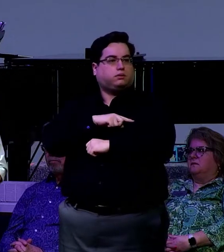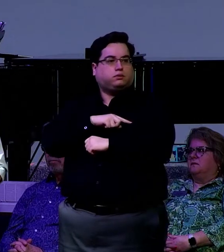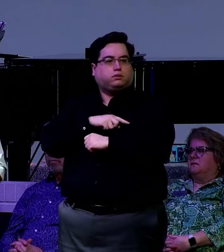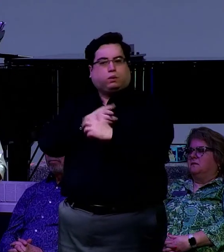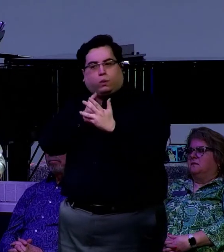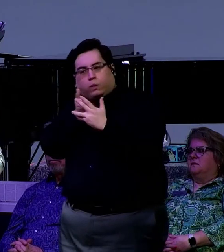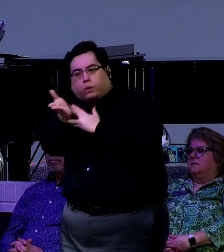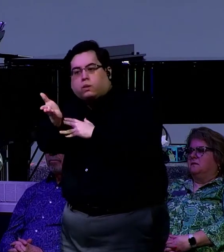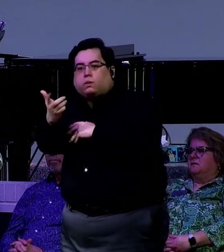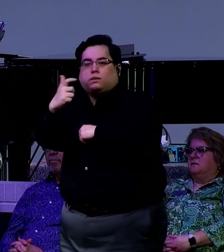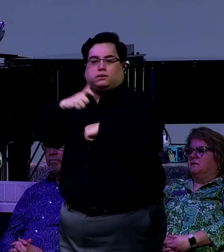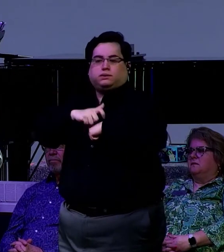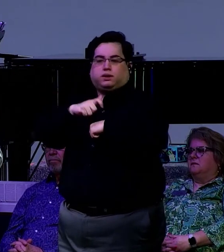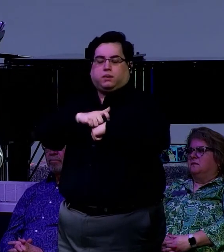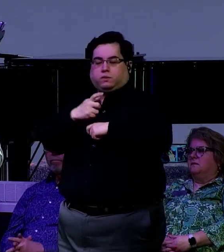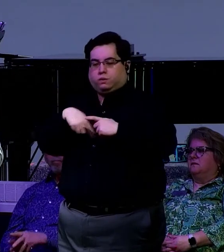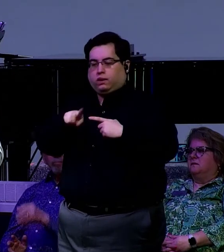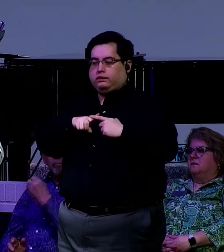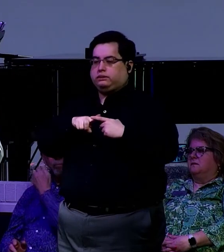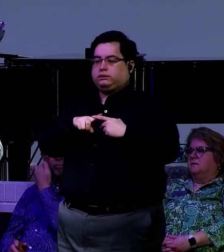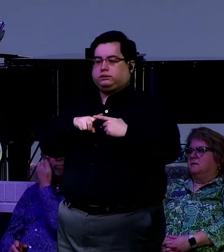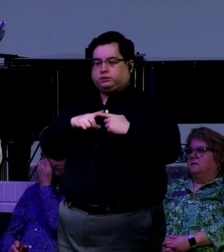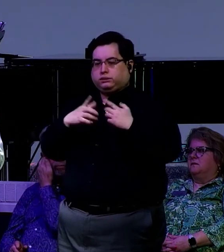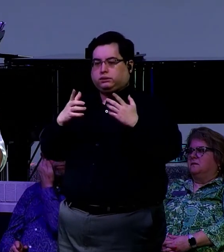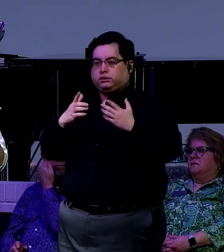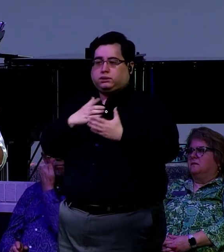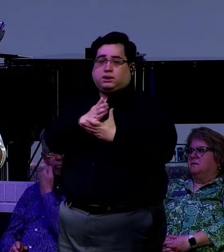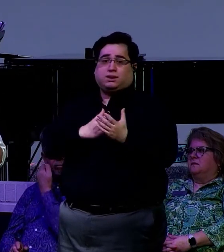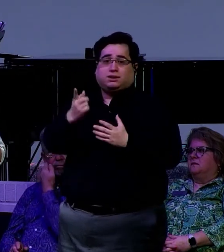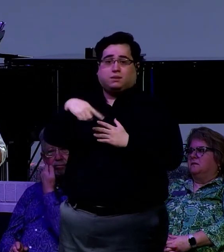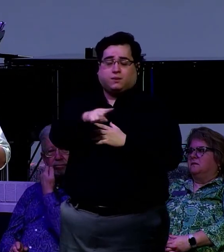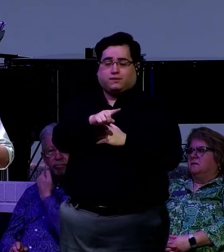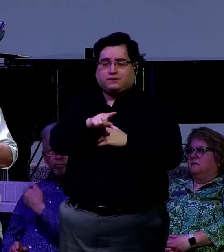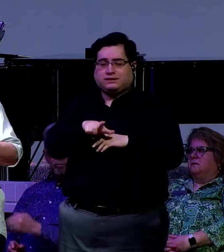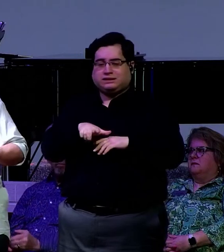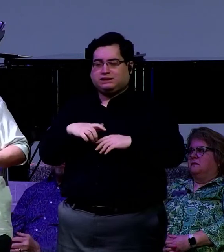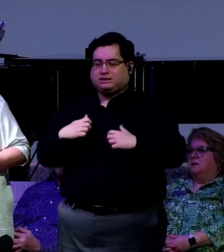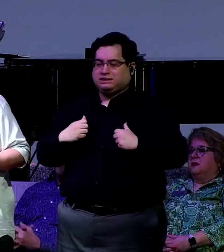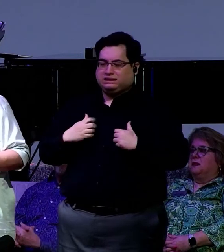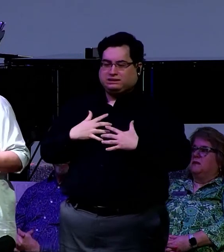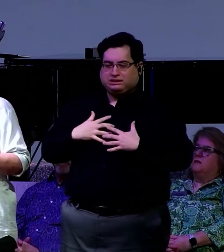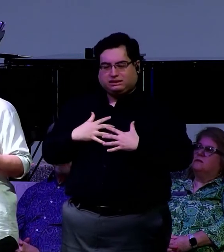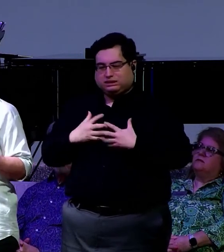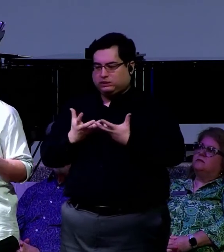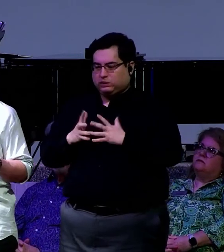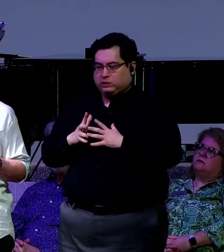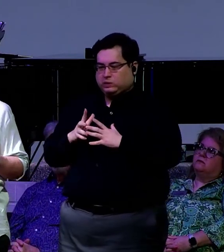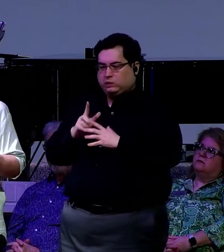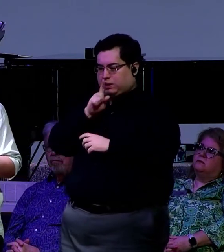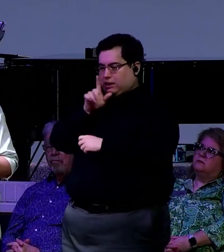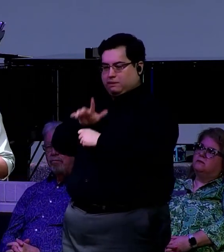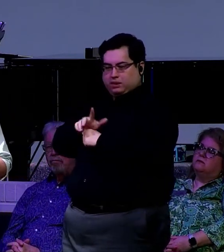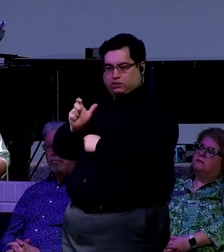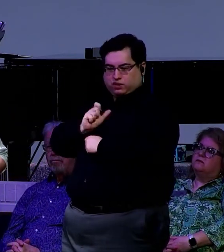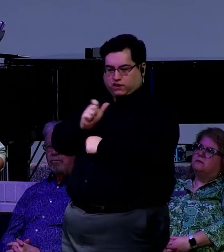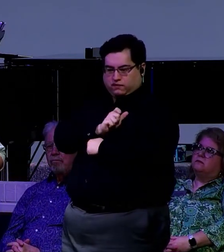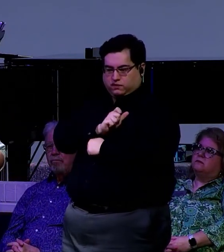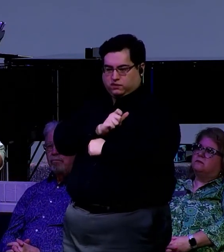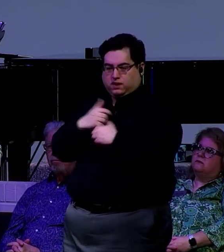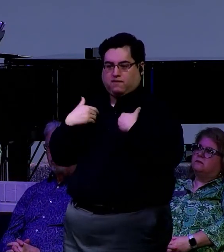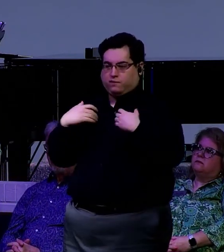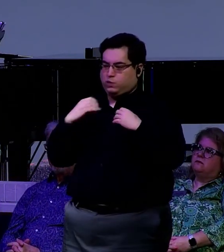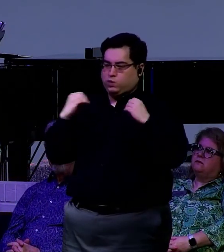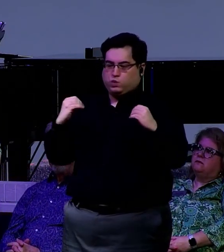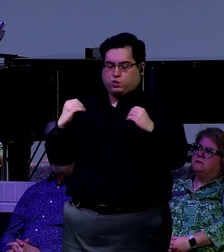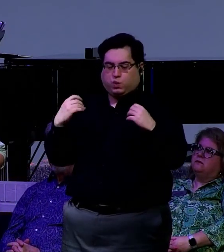of time when some of us walk in fear of commitment, when some of us don't have the courage to